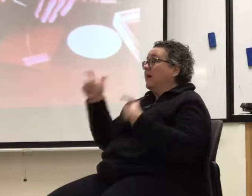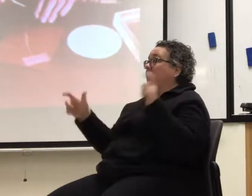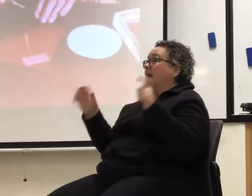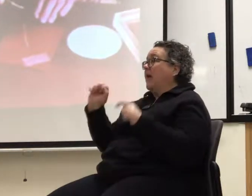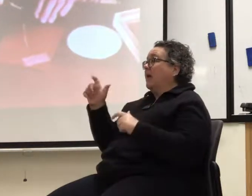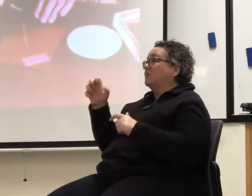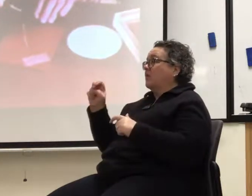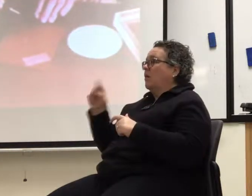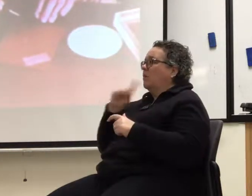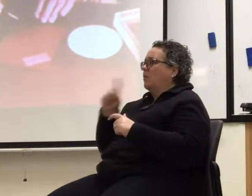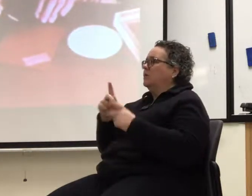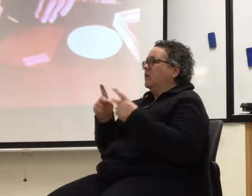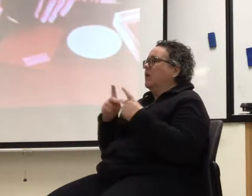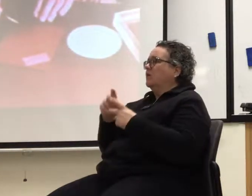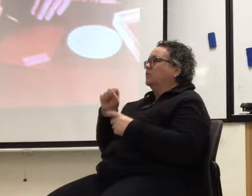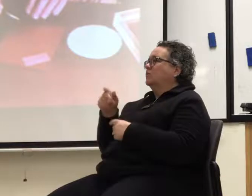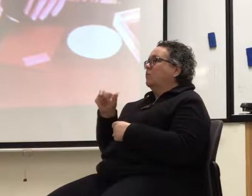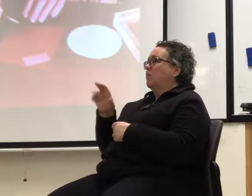of cytoplasm.